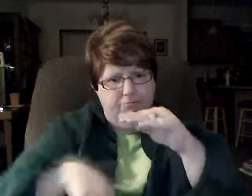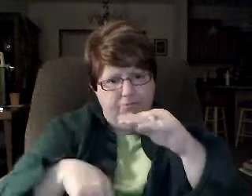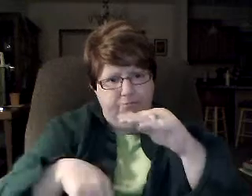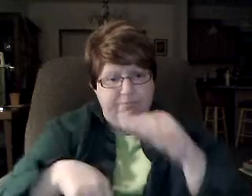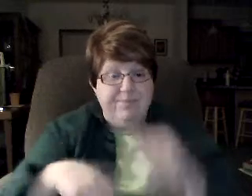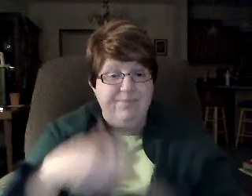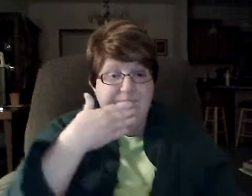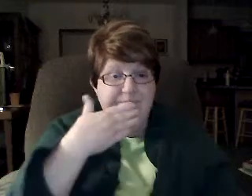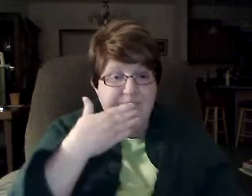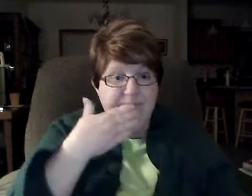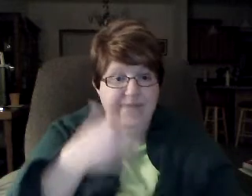If you Bye.